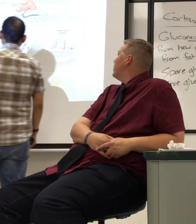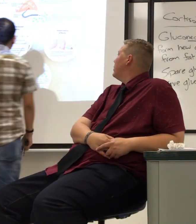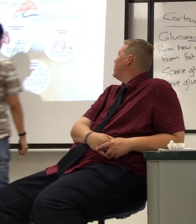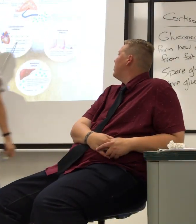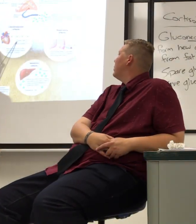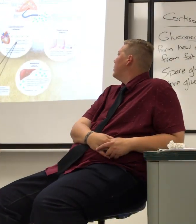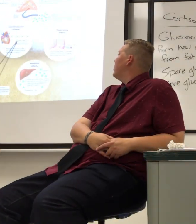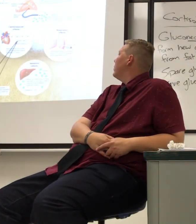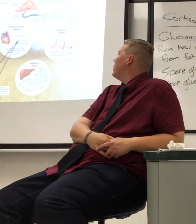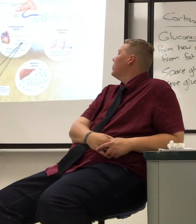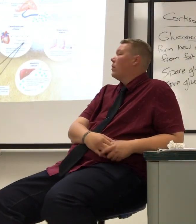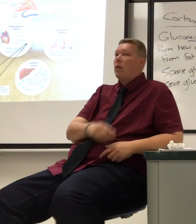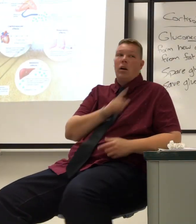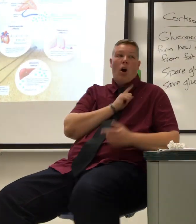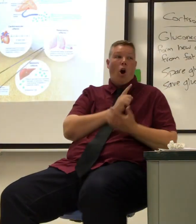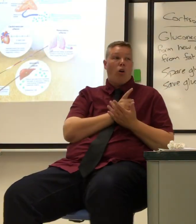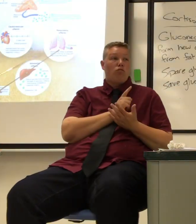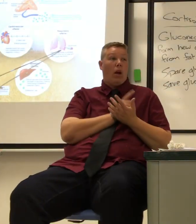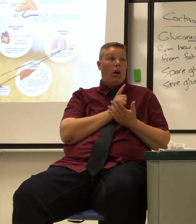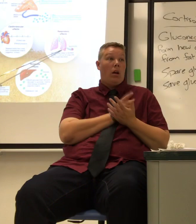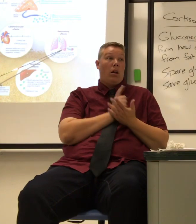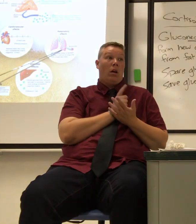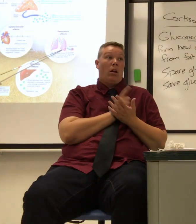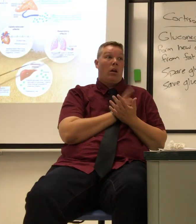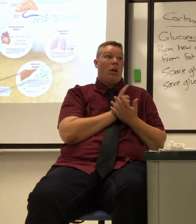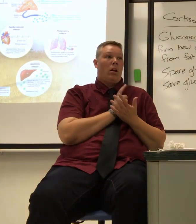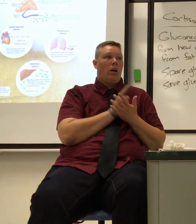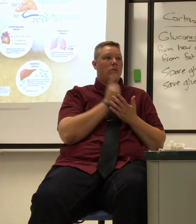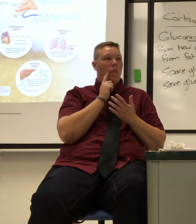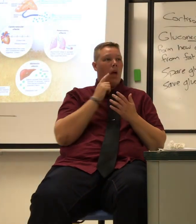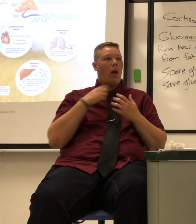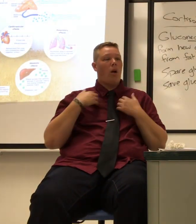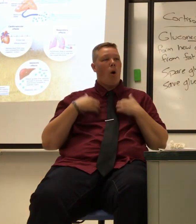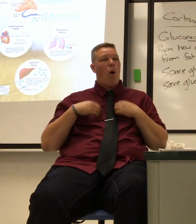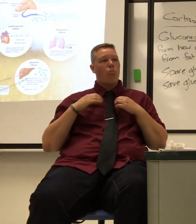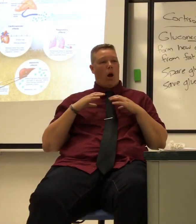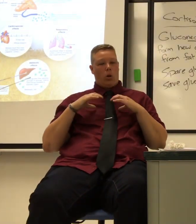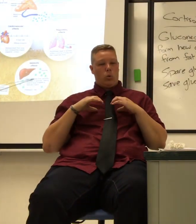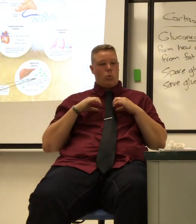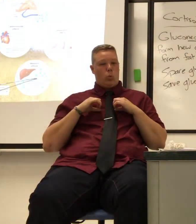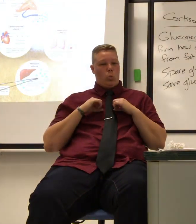Increased heart rate and blood pressure. You're going to dilate the bronchioles.